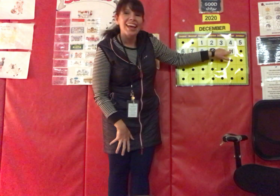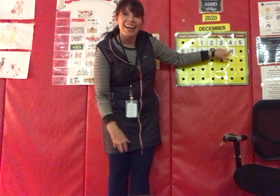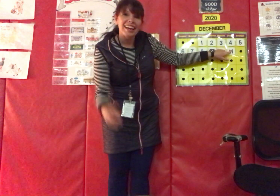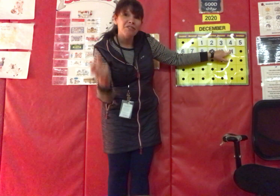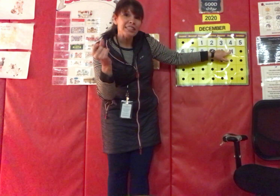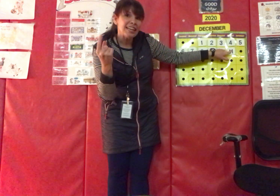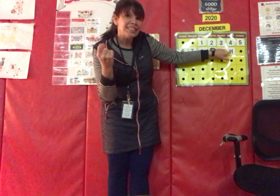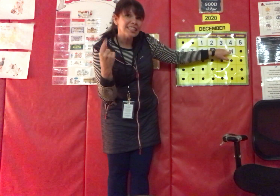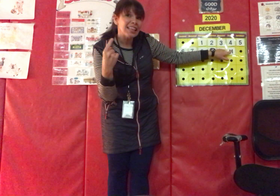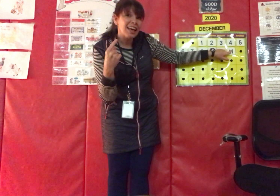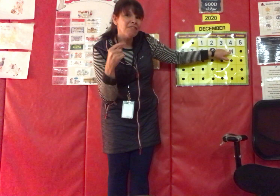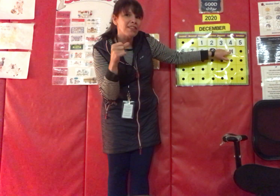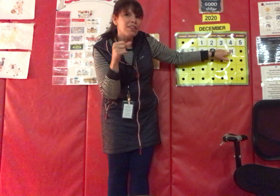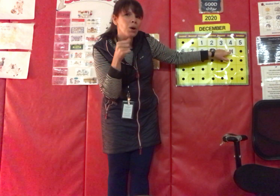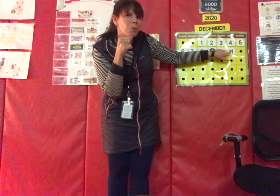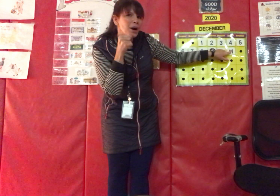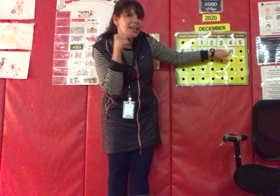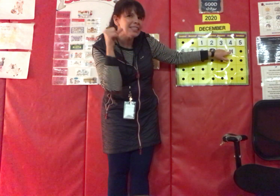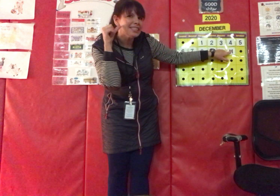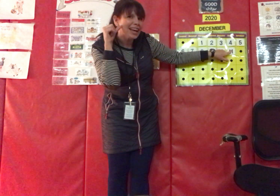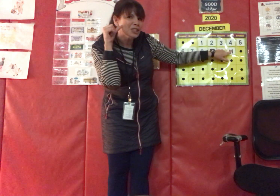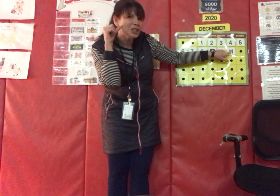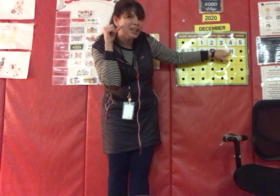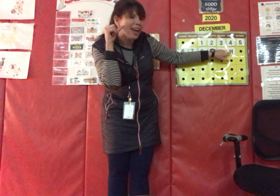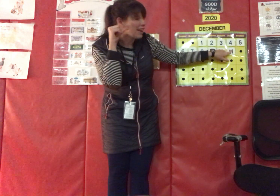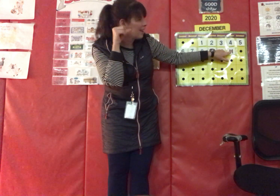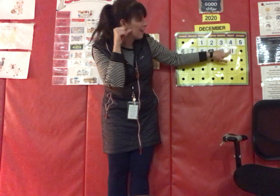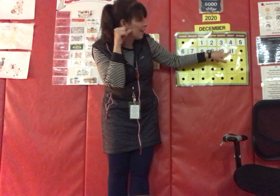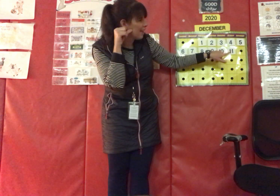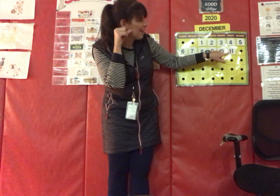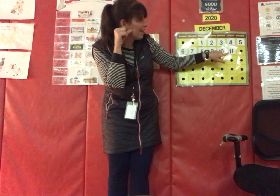And if today is the 11th, what is yesterday?